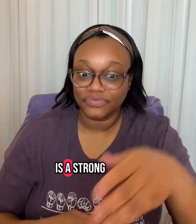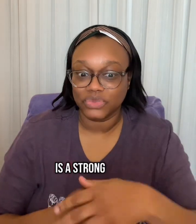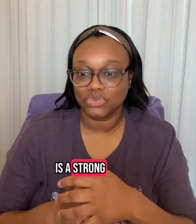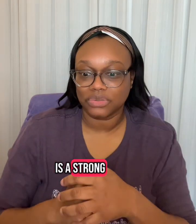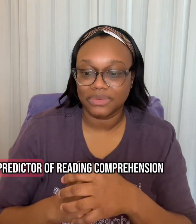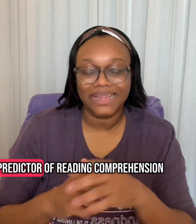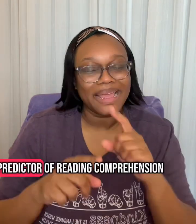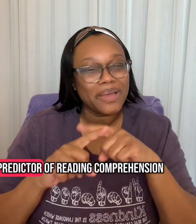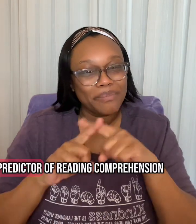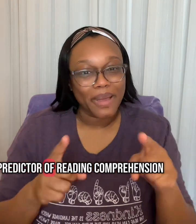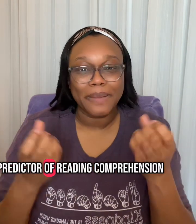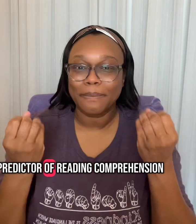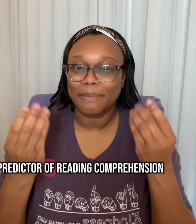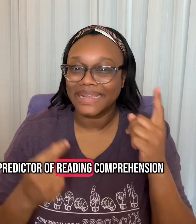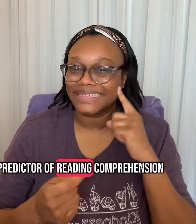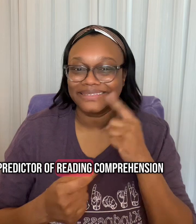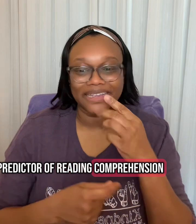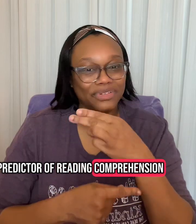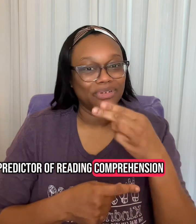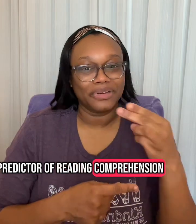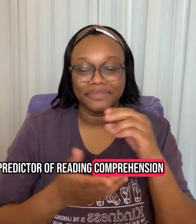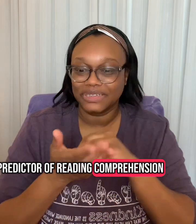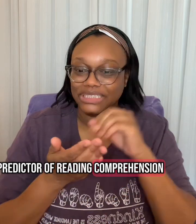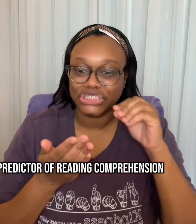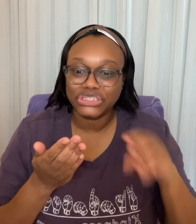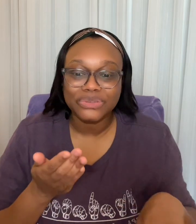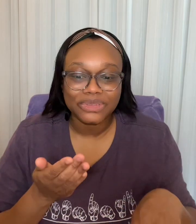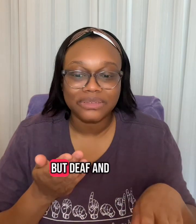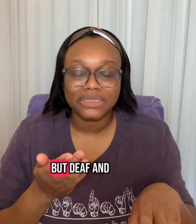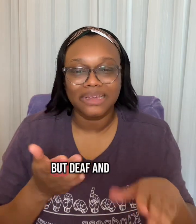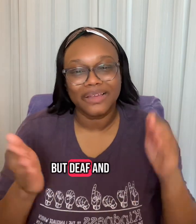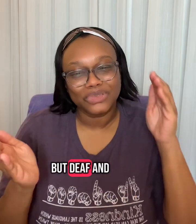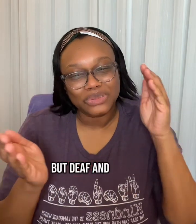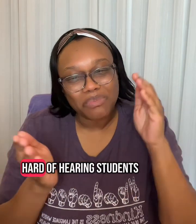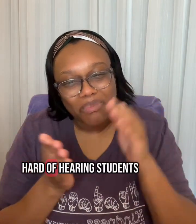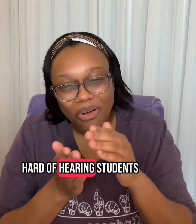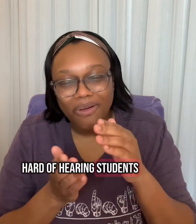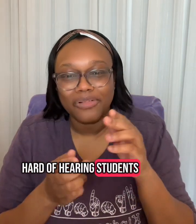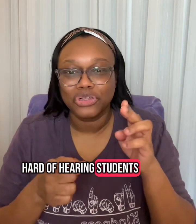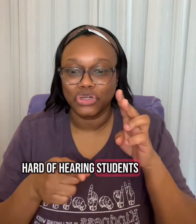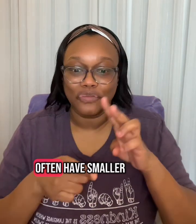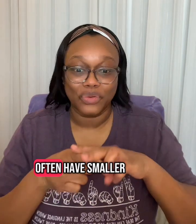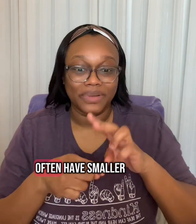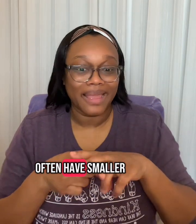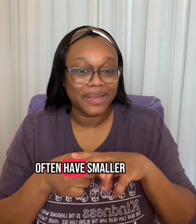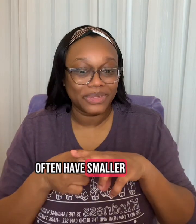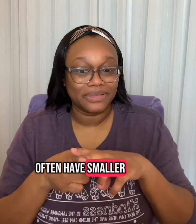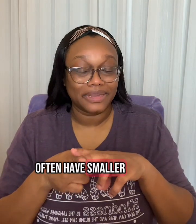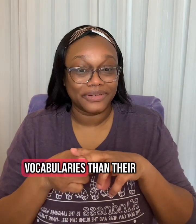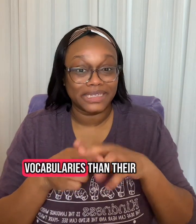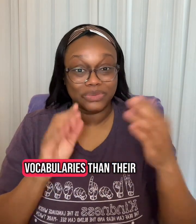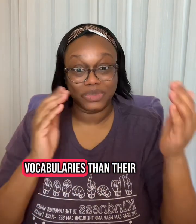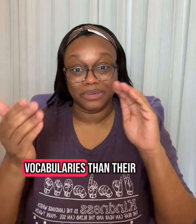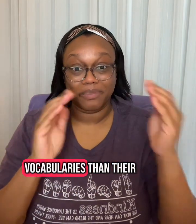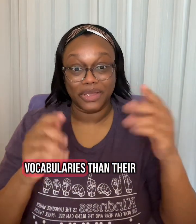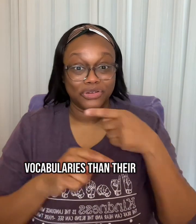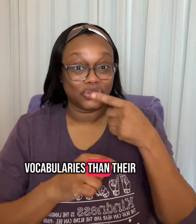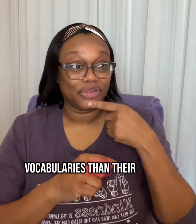strong predictor of reading comprehension. But deaf and hard of hearing students often have smaller vocabularies than their